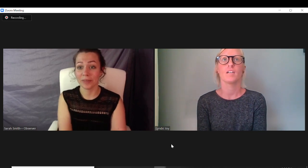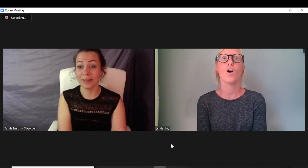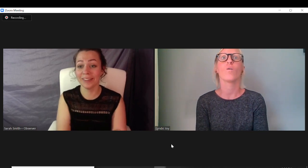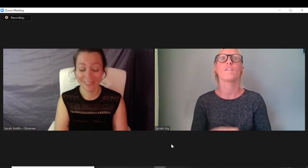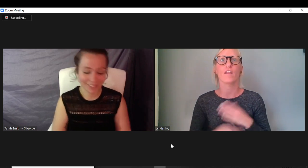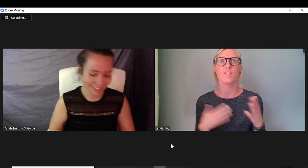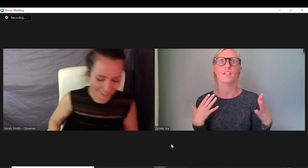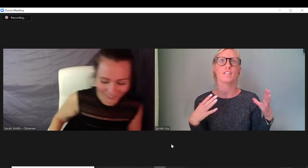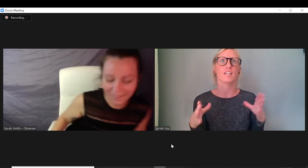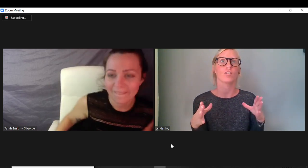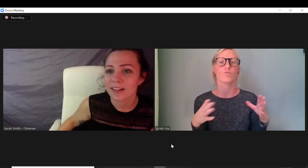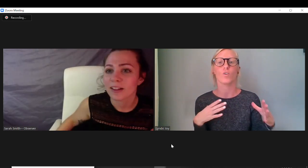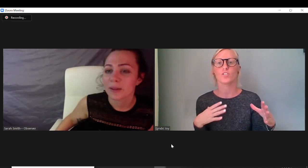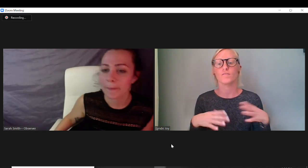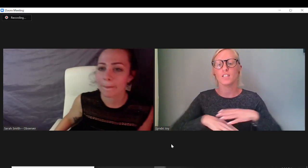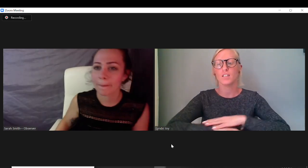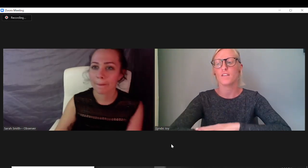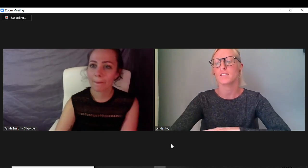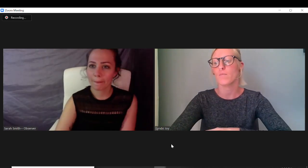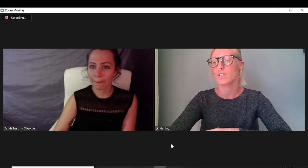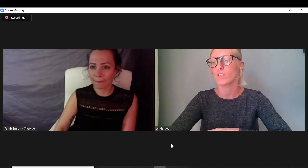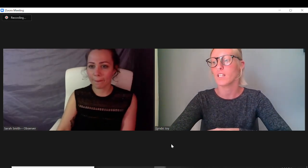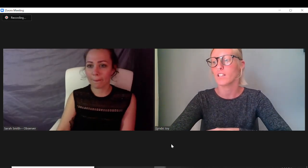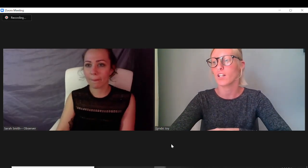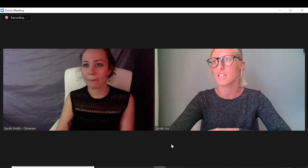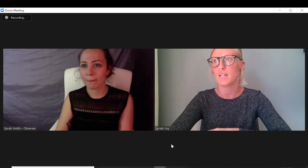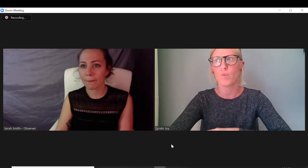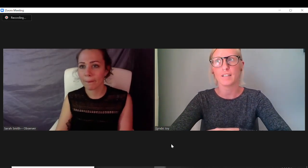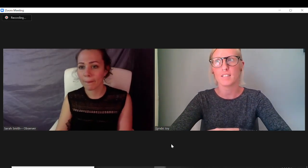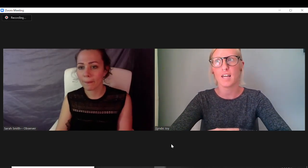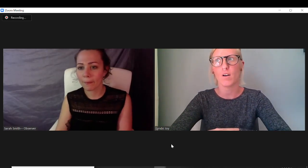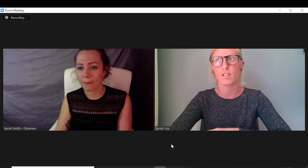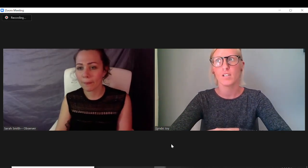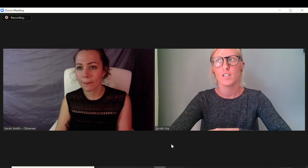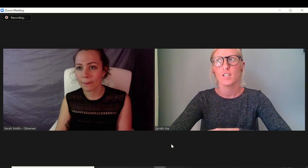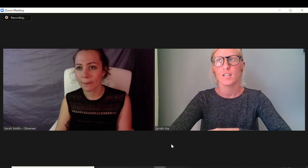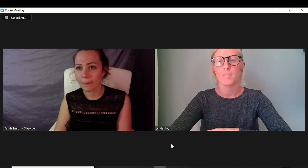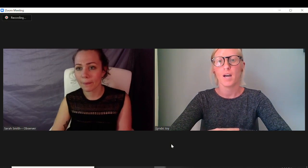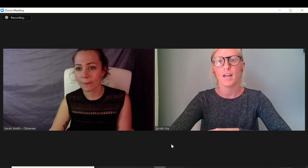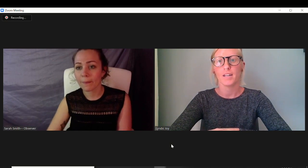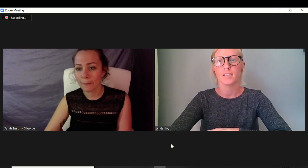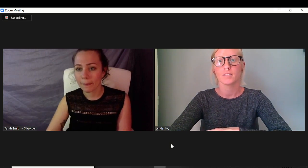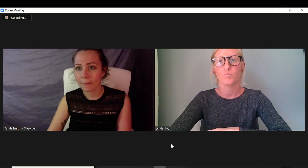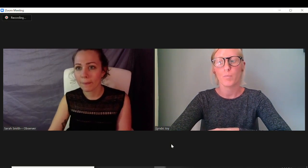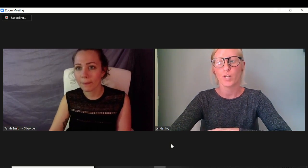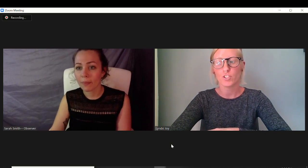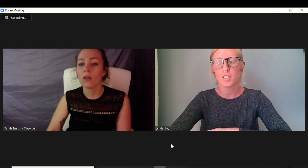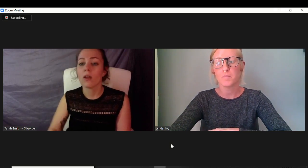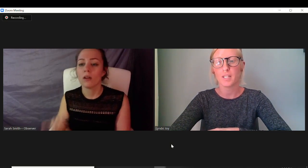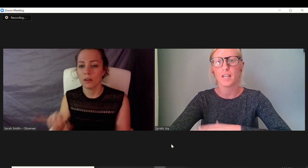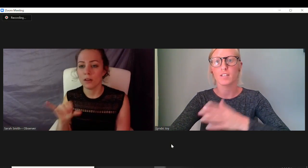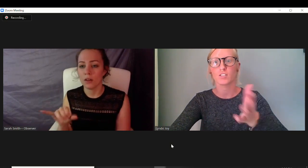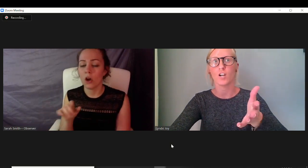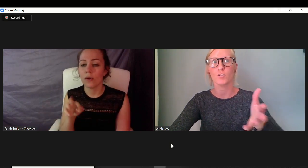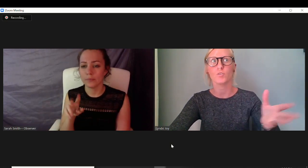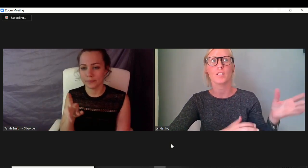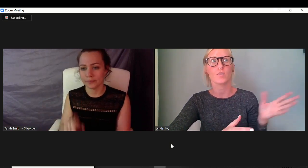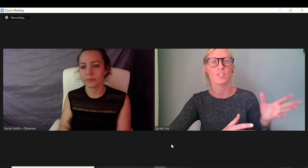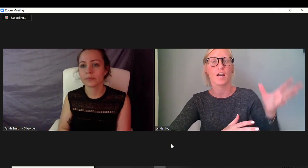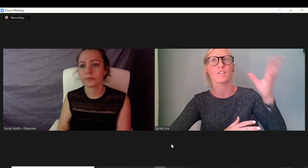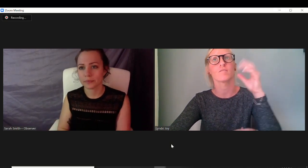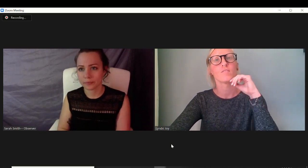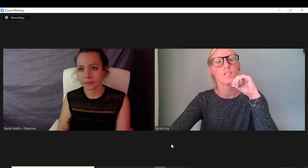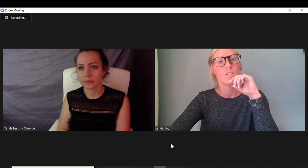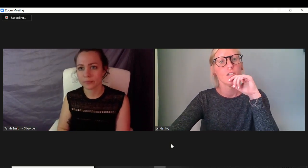But it's hard. The other thing is like your role shifting. I think that was like really clear because I didn't practice that in my preparation, but I saw you do